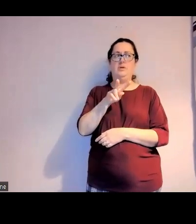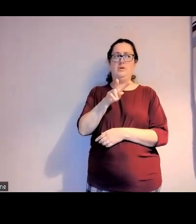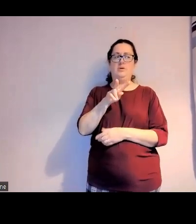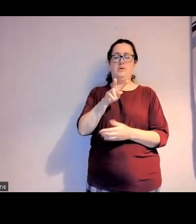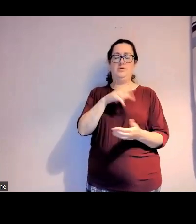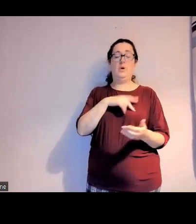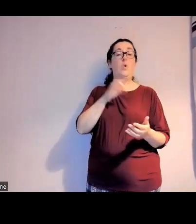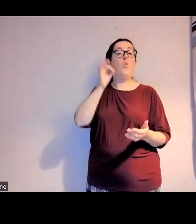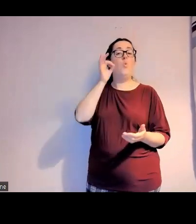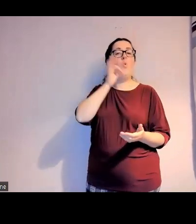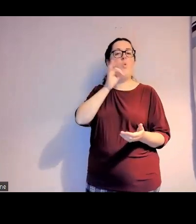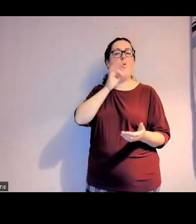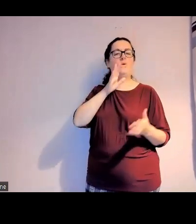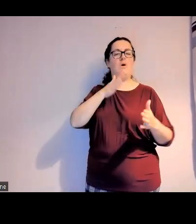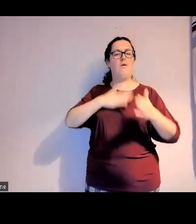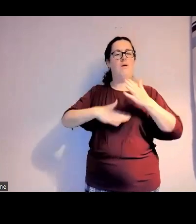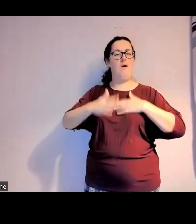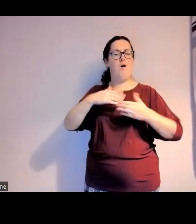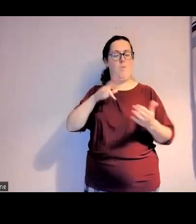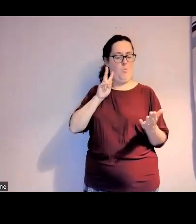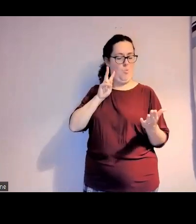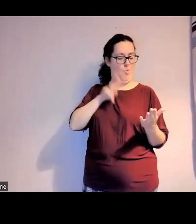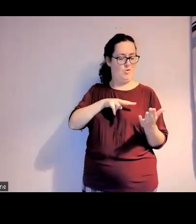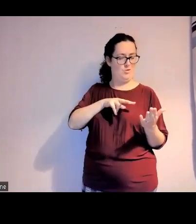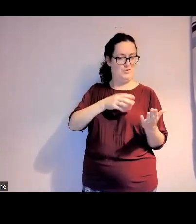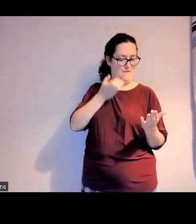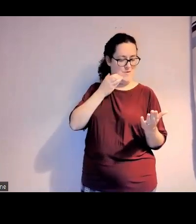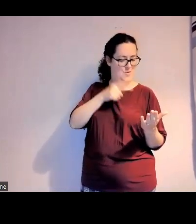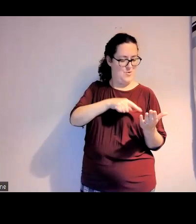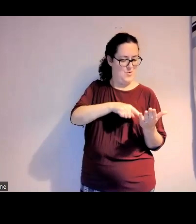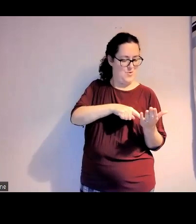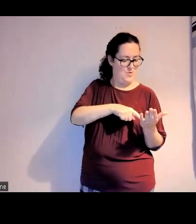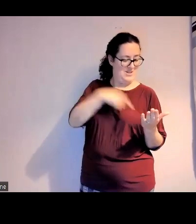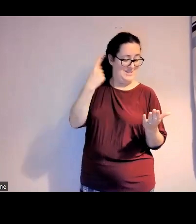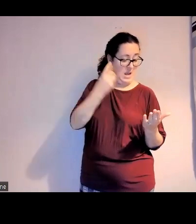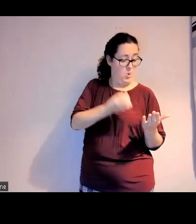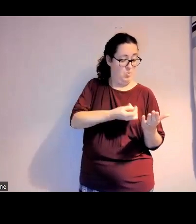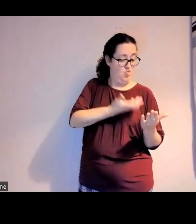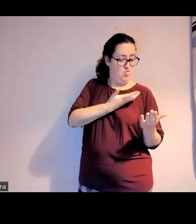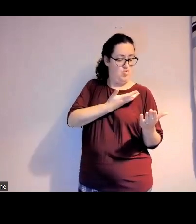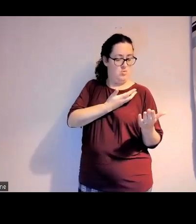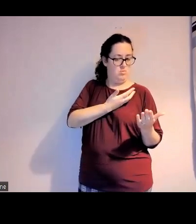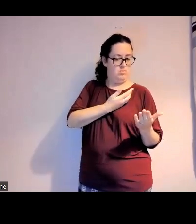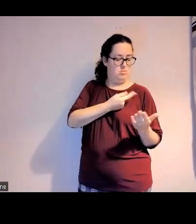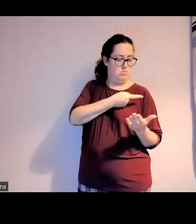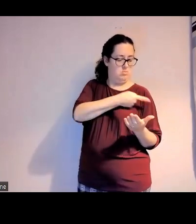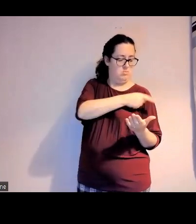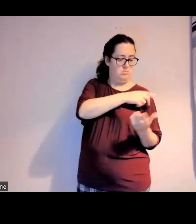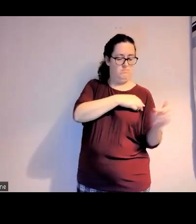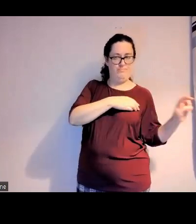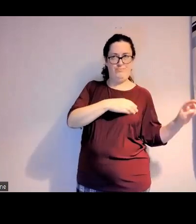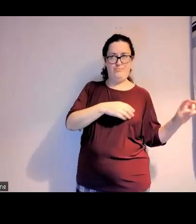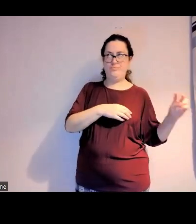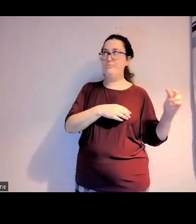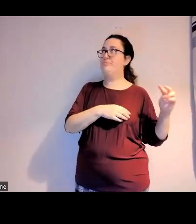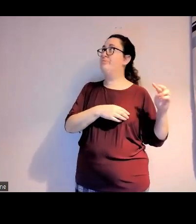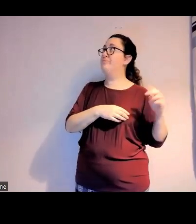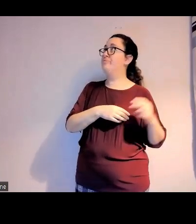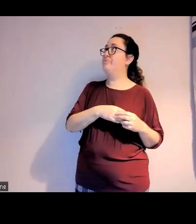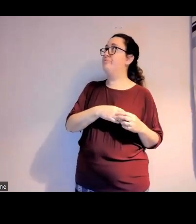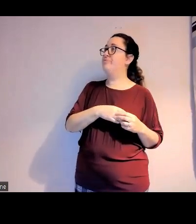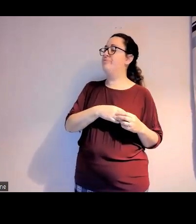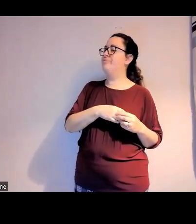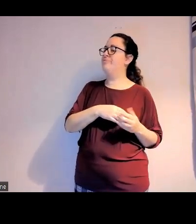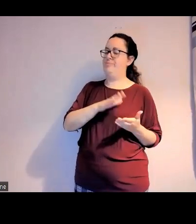my phone, sound up loud. The chap sat nearest to me looks around. I lower